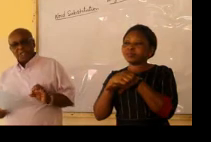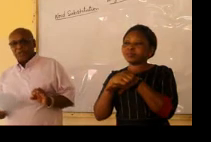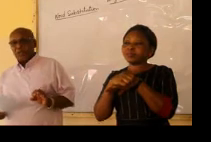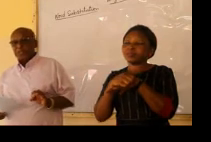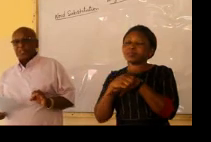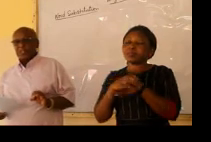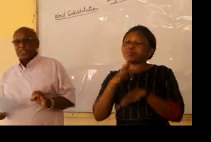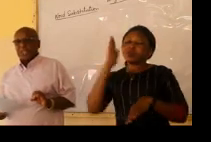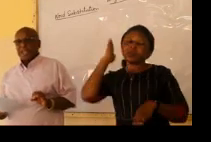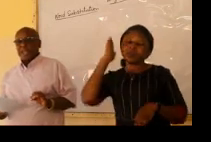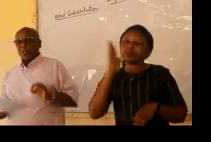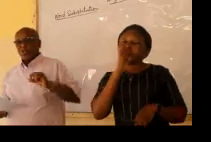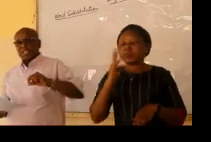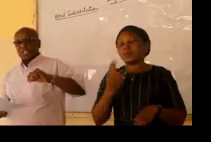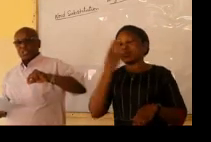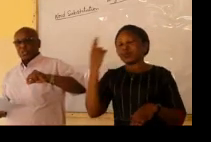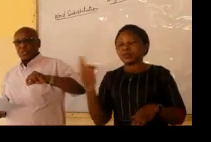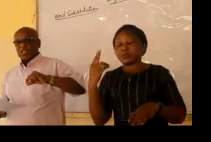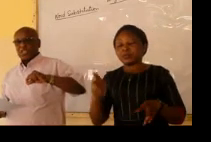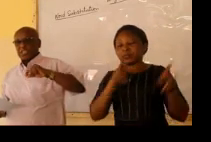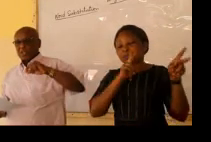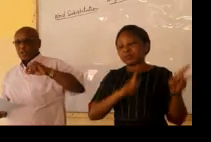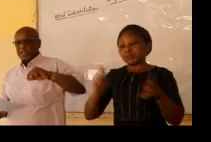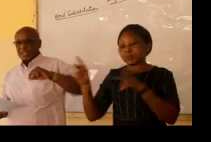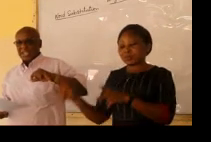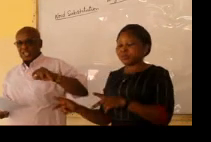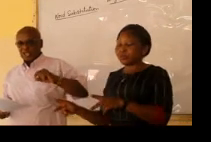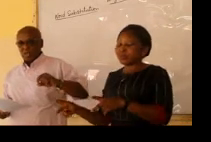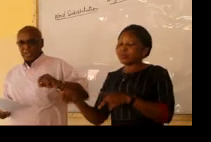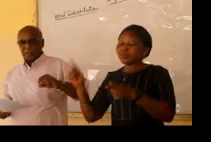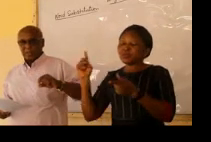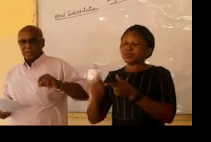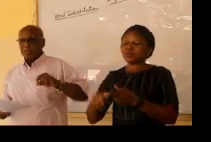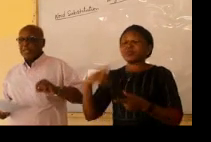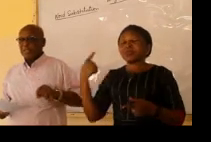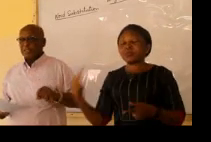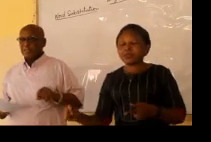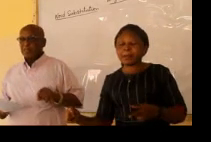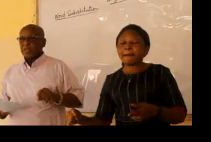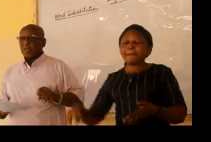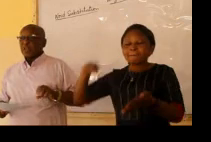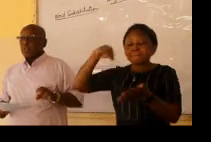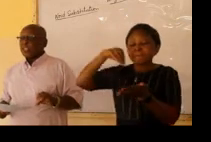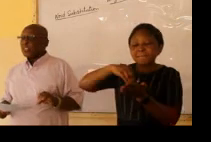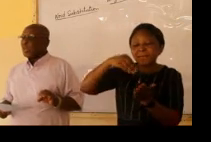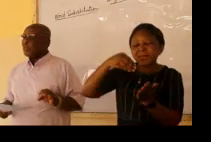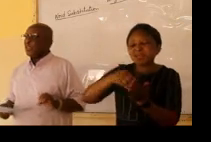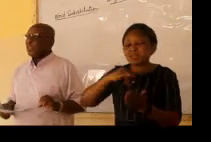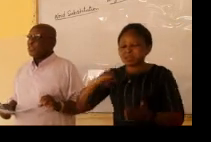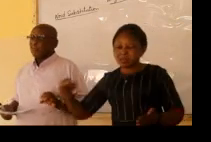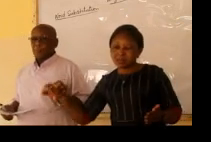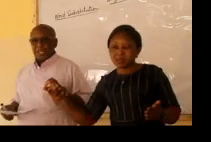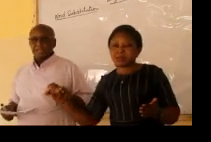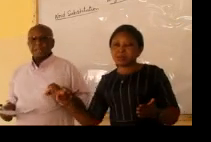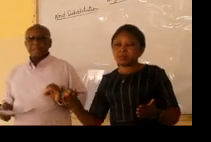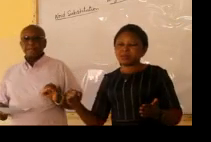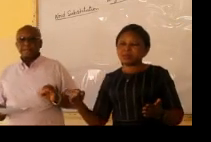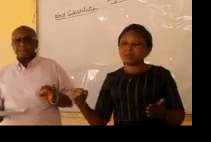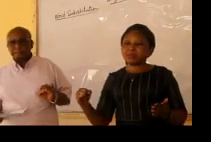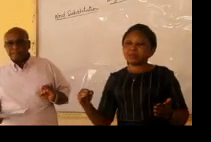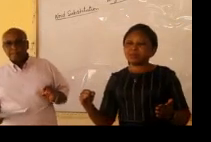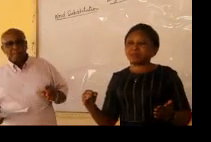will be used according to the contextual meaning. Contextual meaning